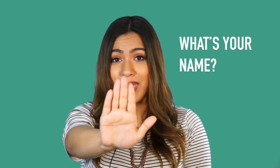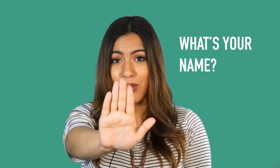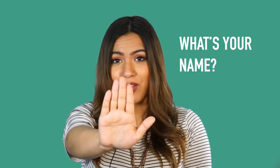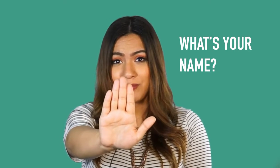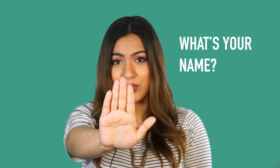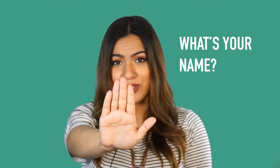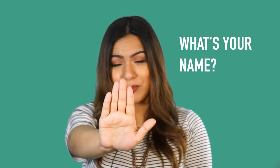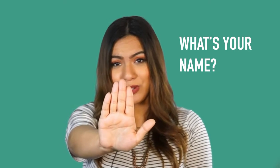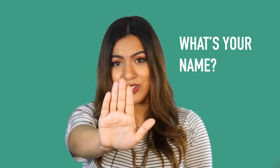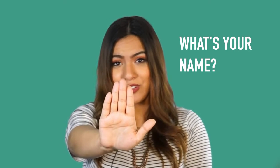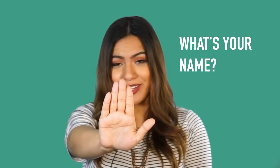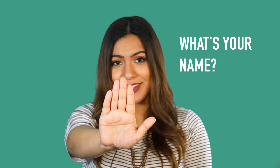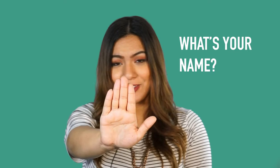flat palm towards the person you're talking to,